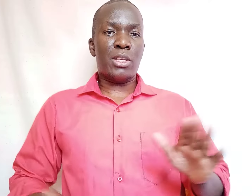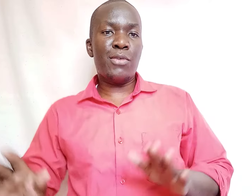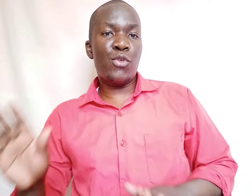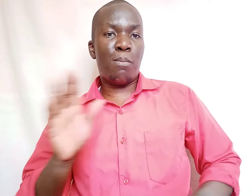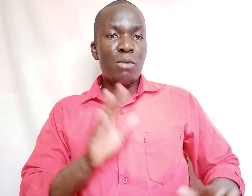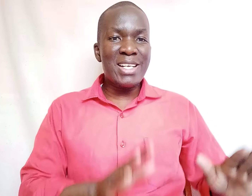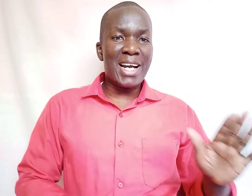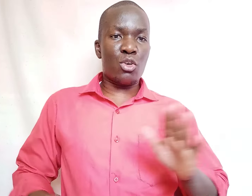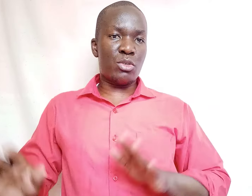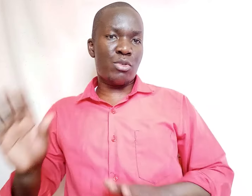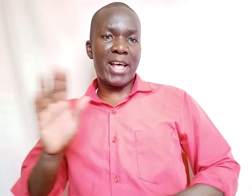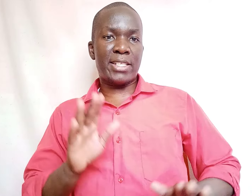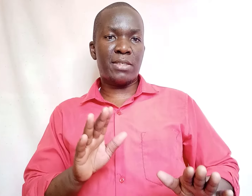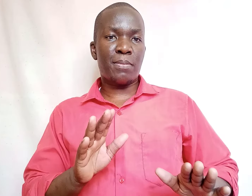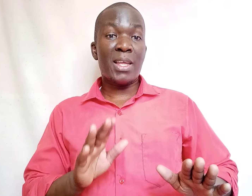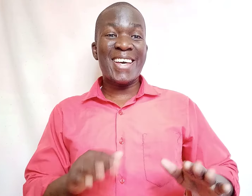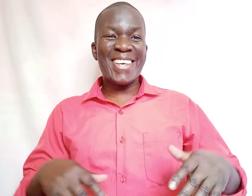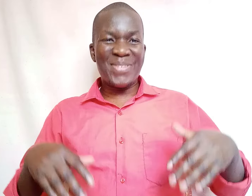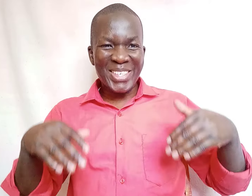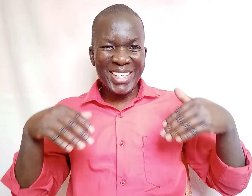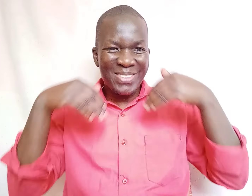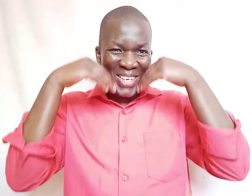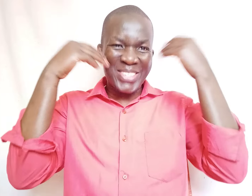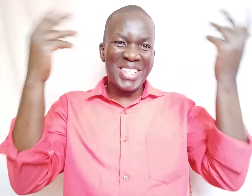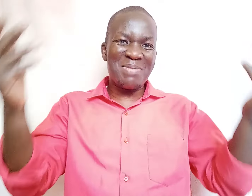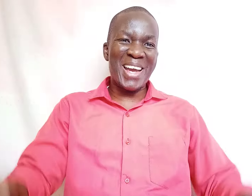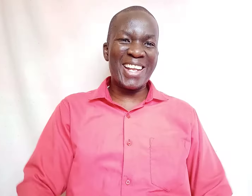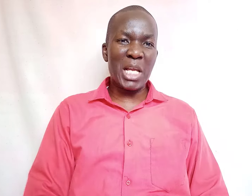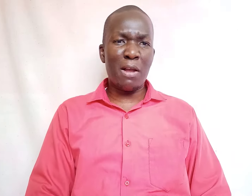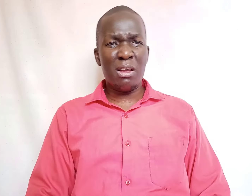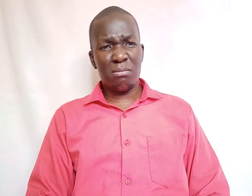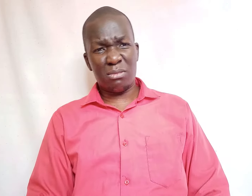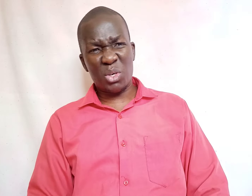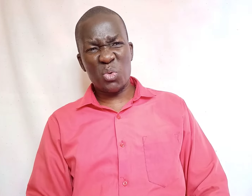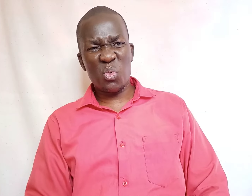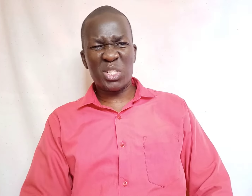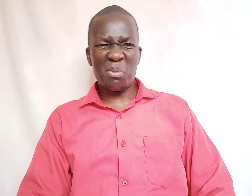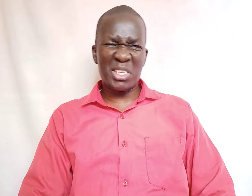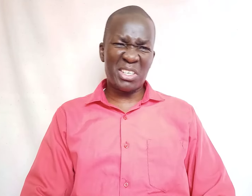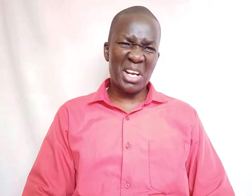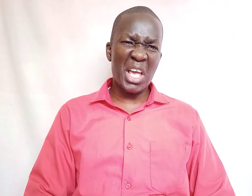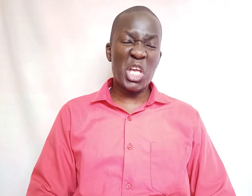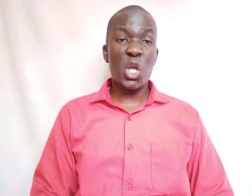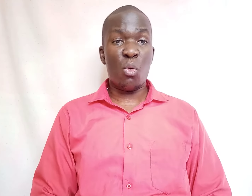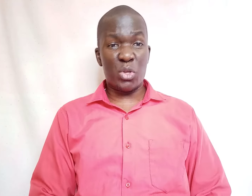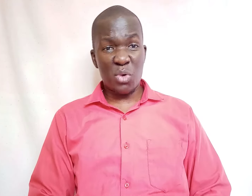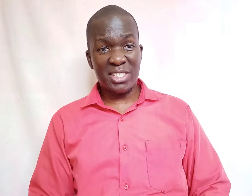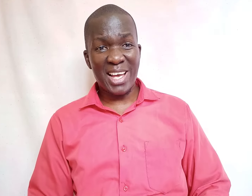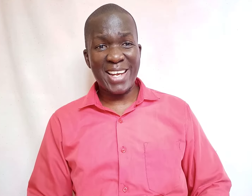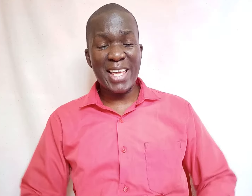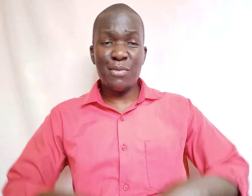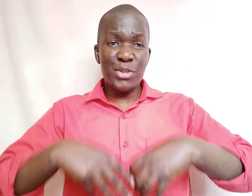if your body cannot do that, the facial expression, smiling, when someone is crying, when you are sad, if